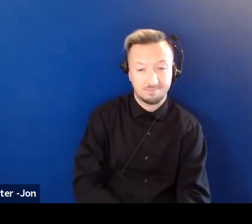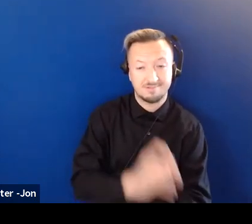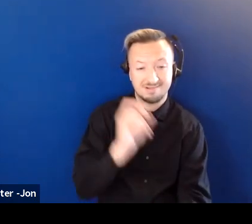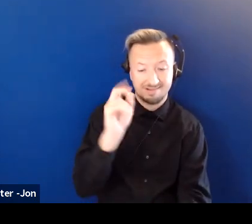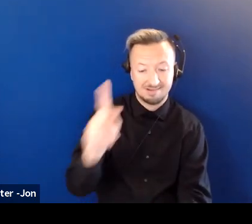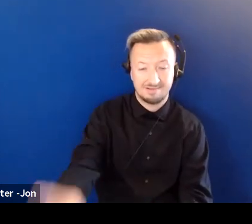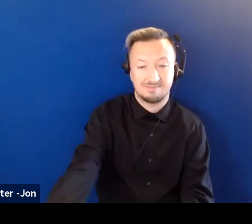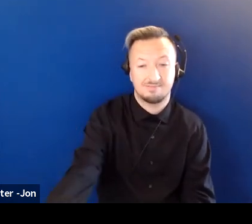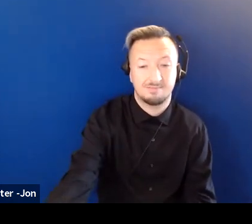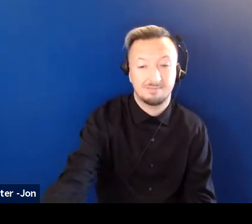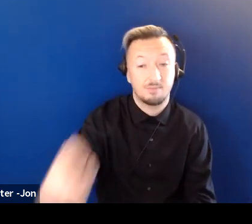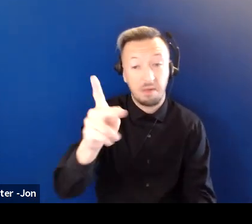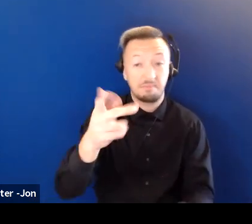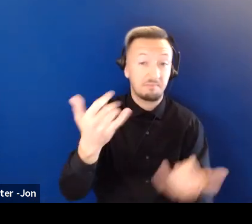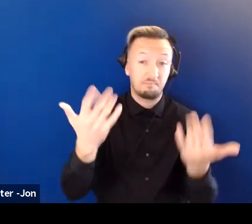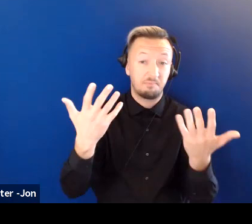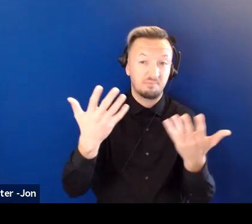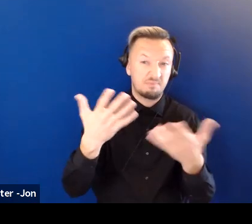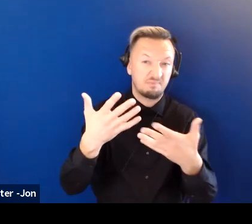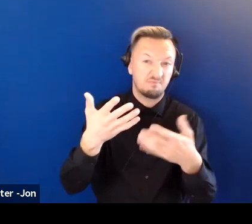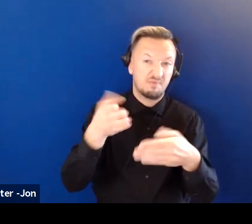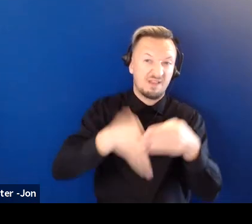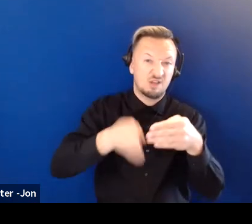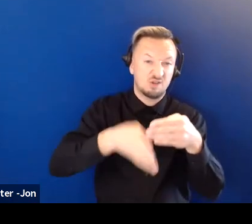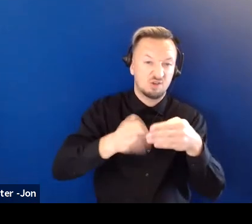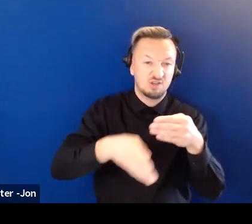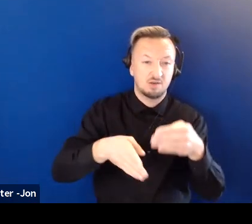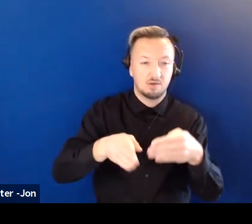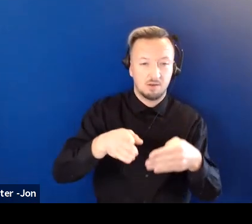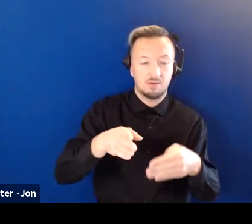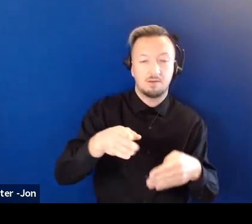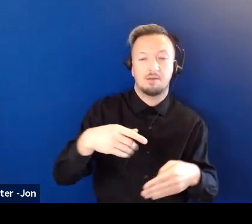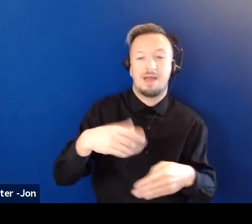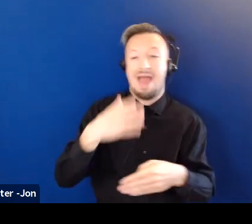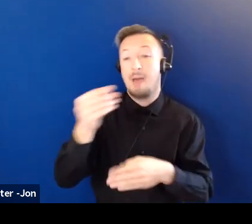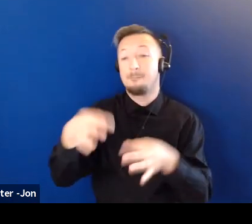that's, you guys can sum it up. And again, please do your evaluations. This is Kim.